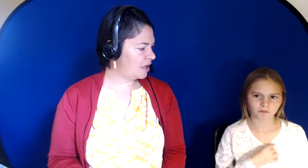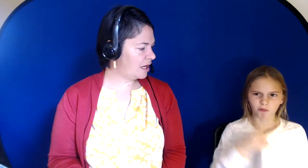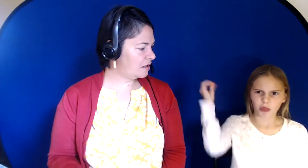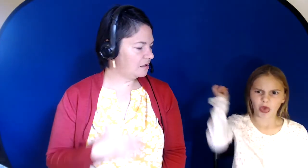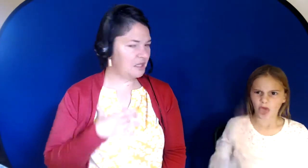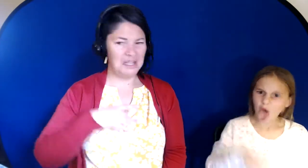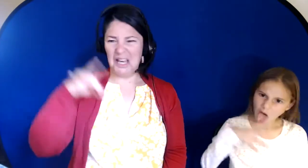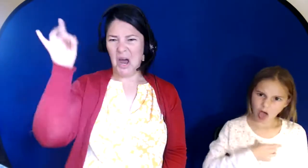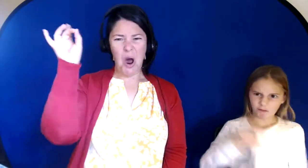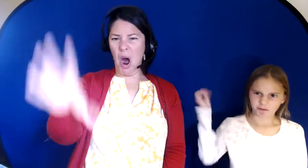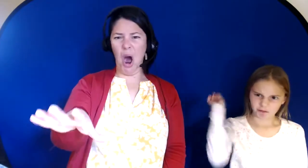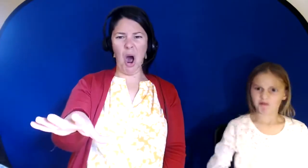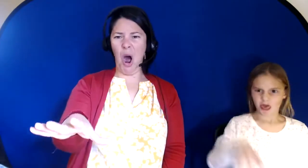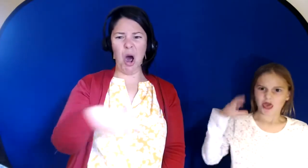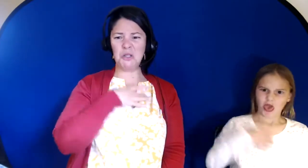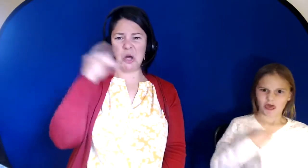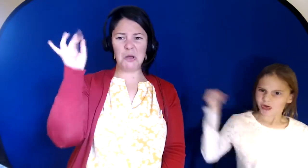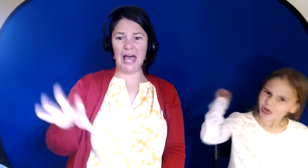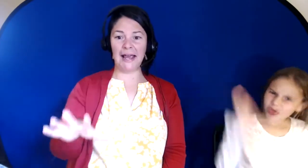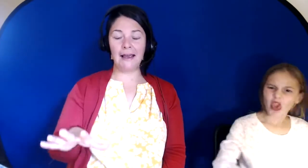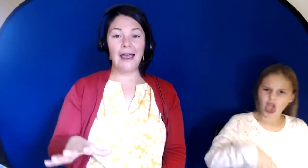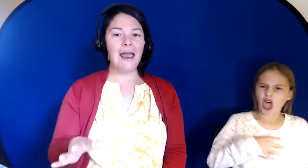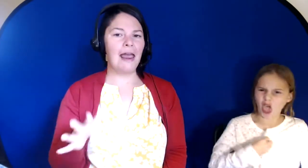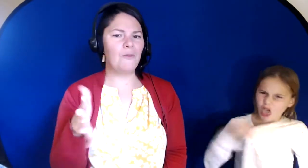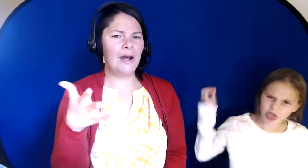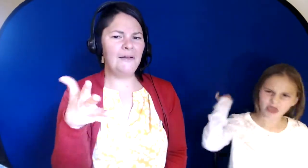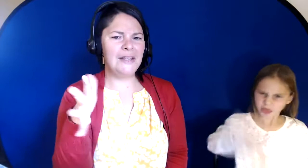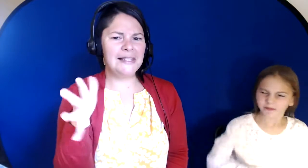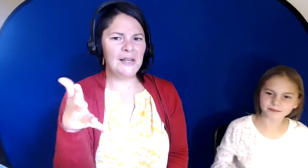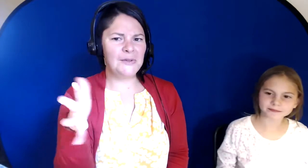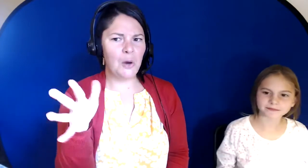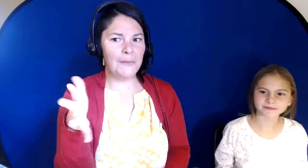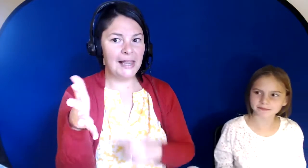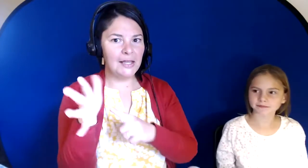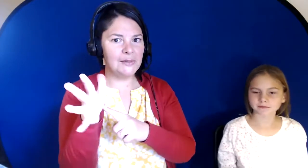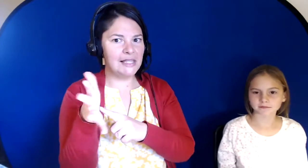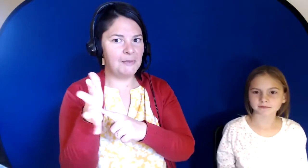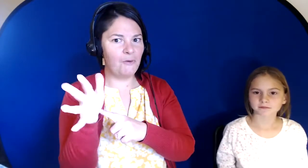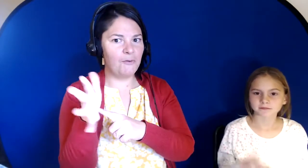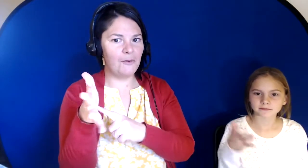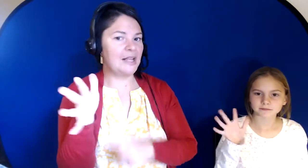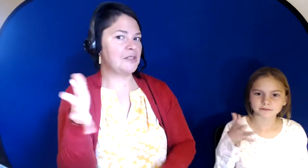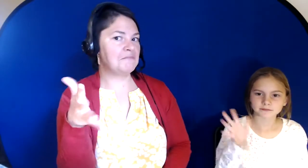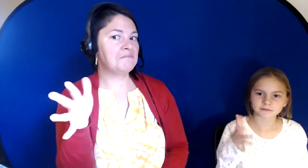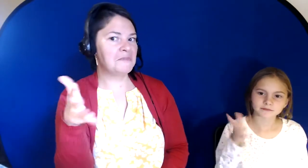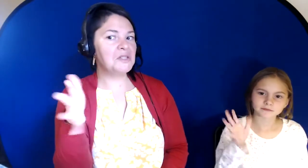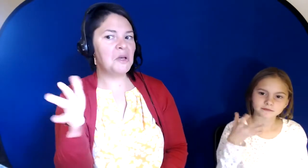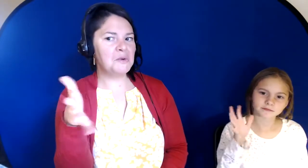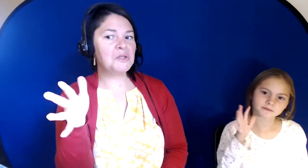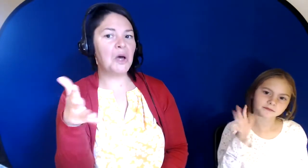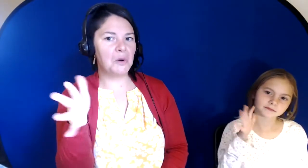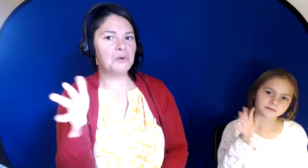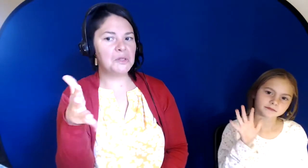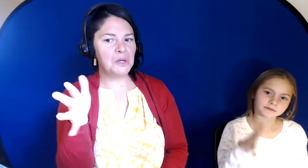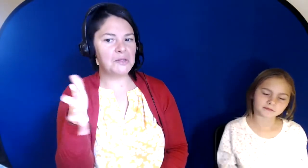like. Oh, don't like. And what if it's so so? Mila used this before for writing so so. So so.